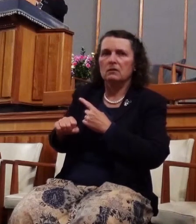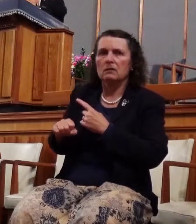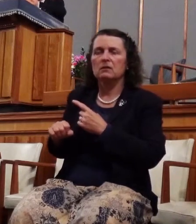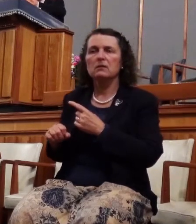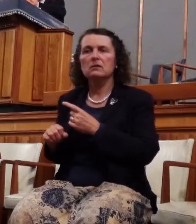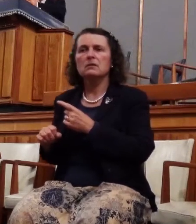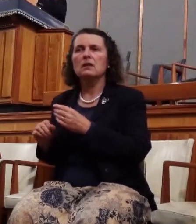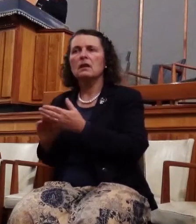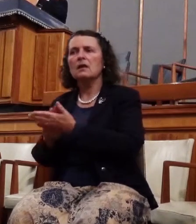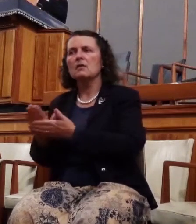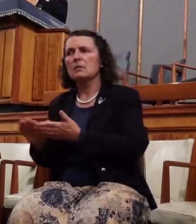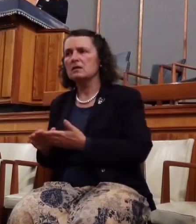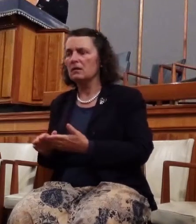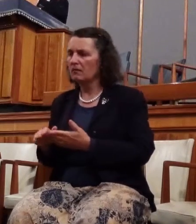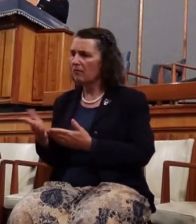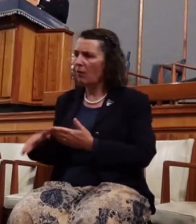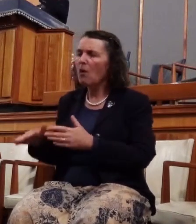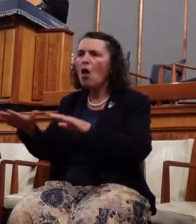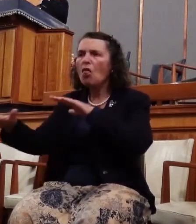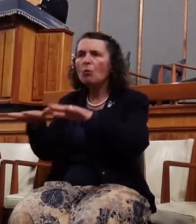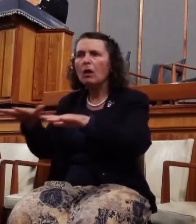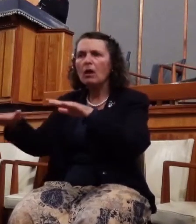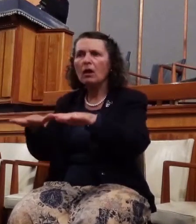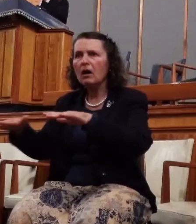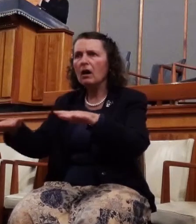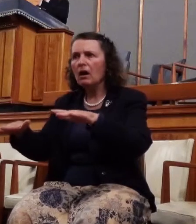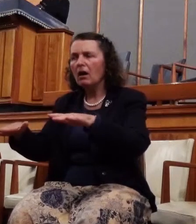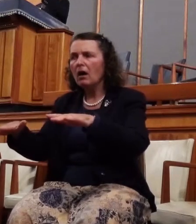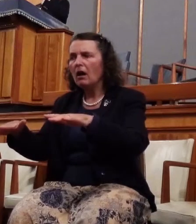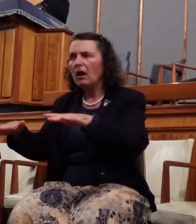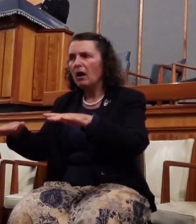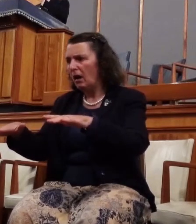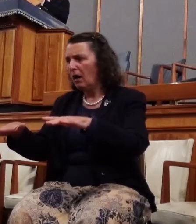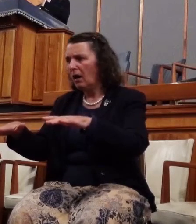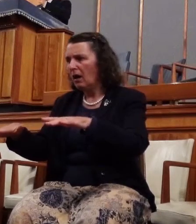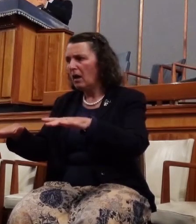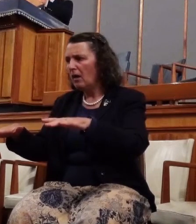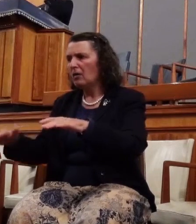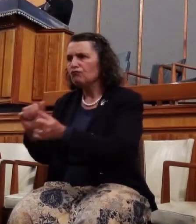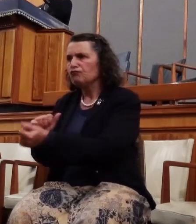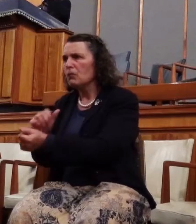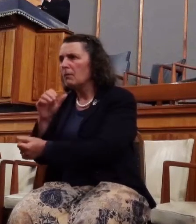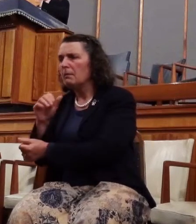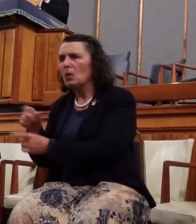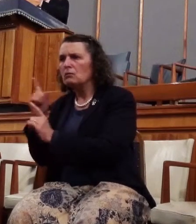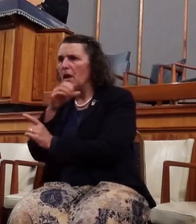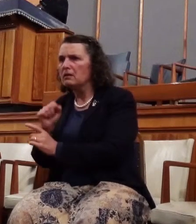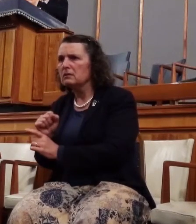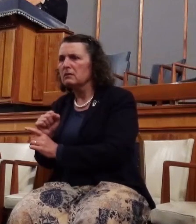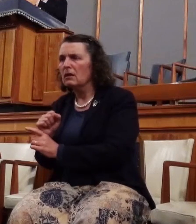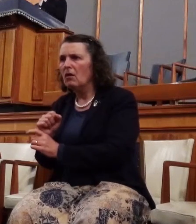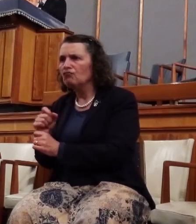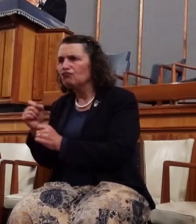the earthquake, this man suddenly realized that this is happening, and it is happening by